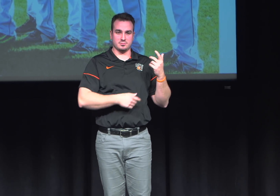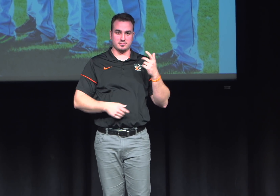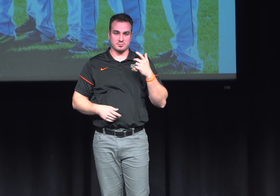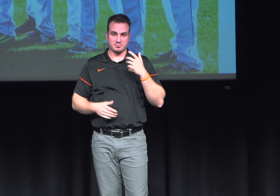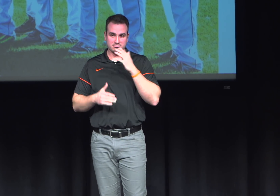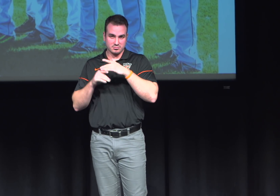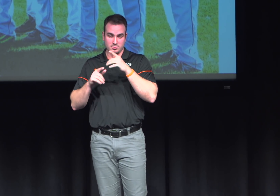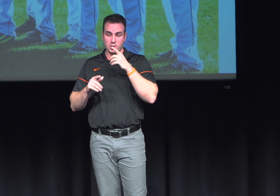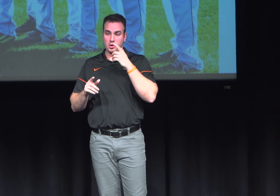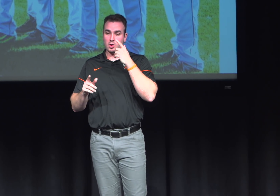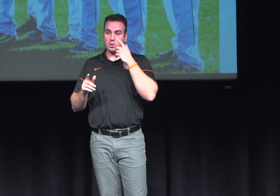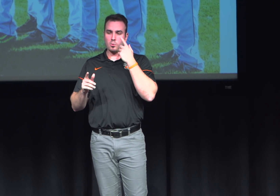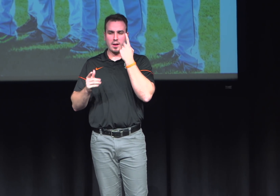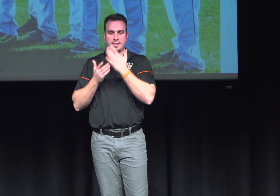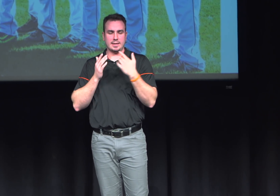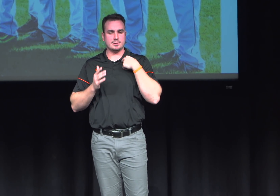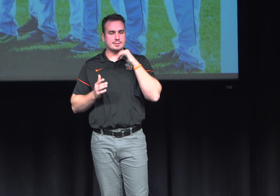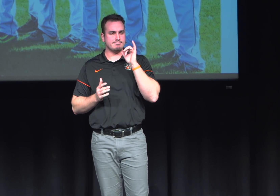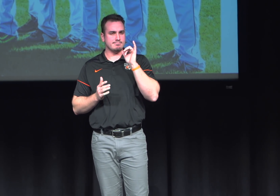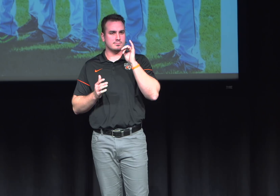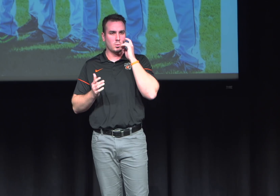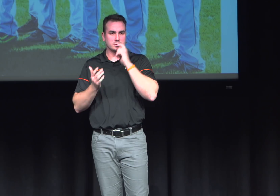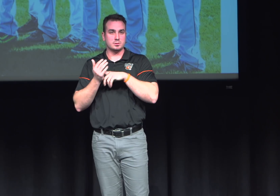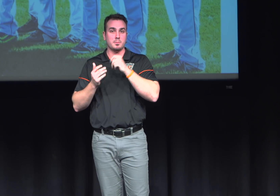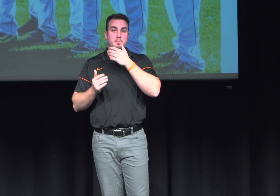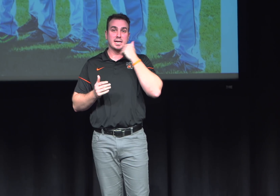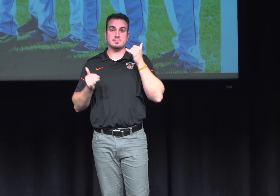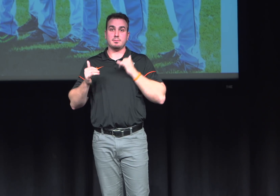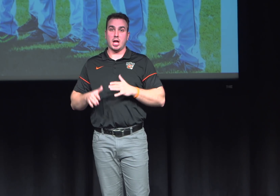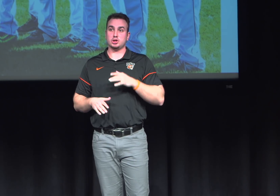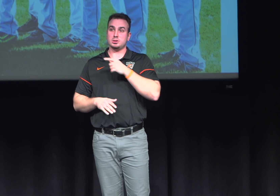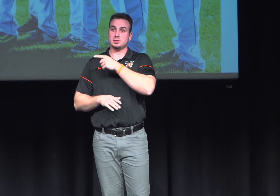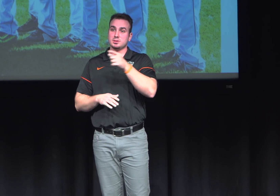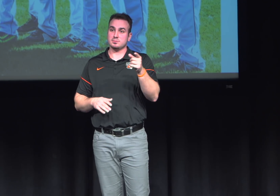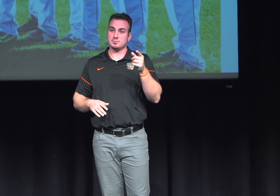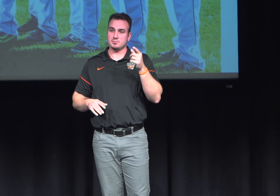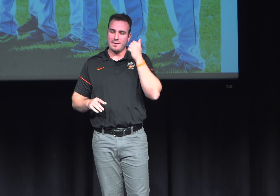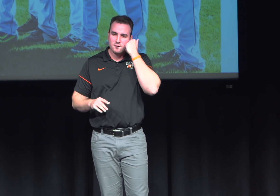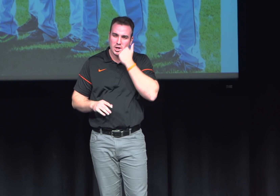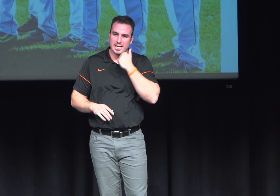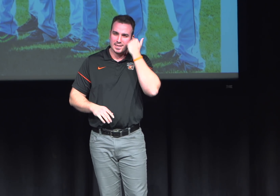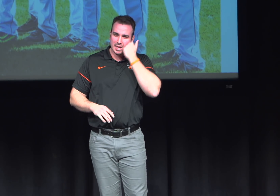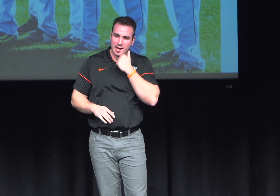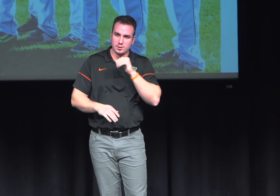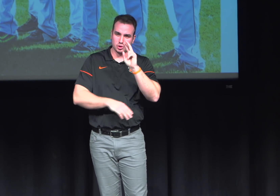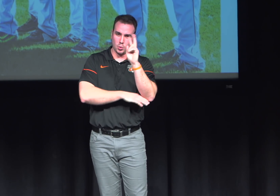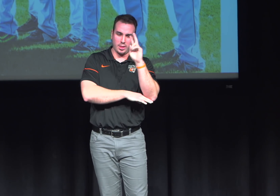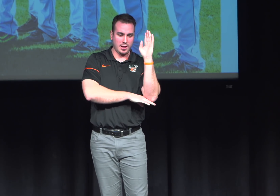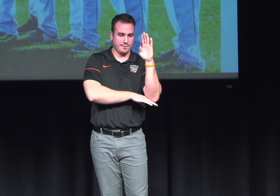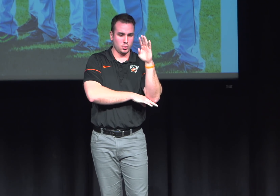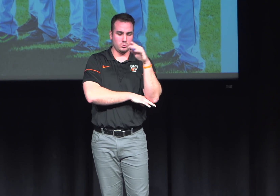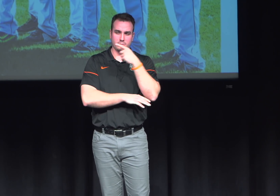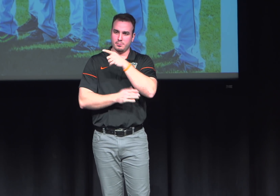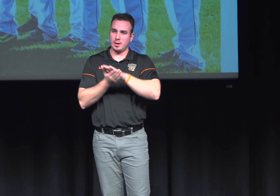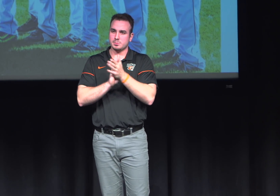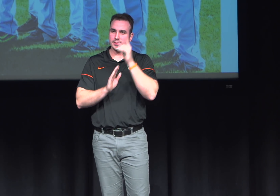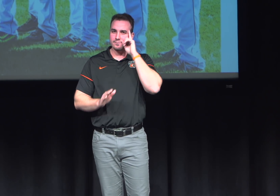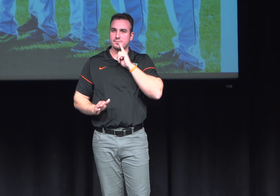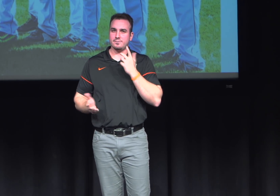come and go. But one thing that I actually did notice was that the best players that stayed did the same thing every afternoon at